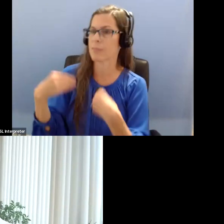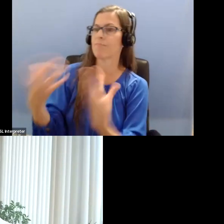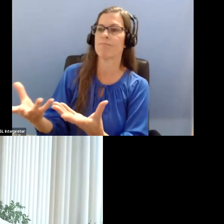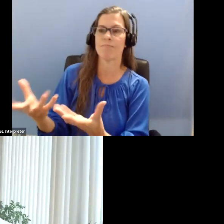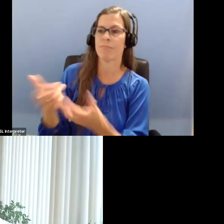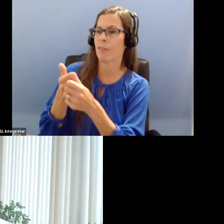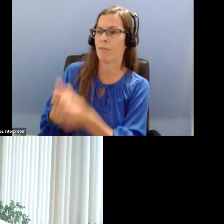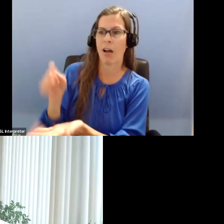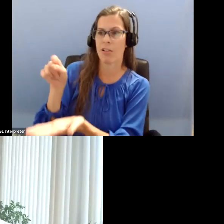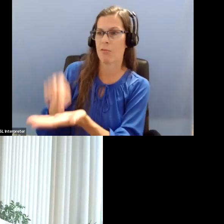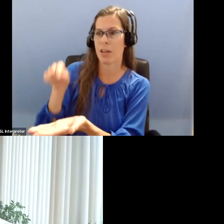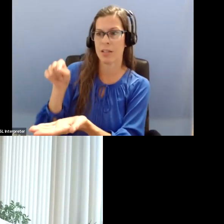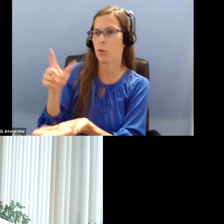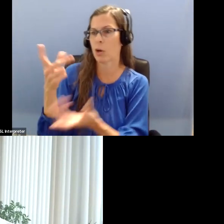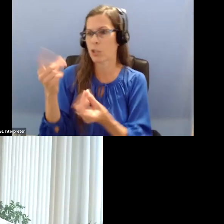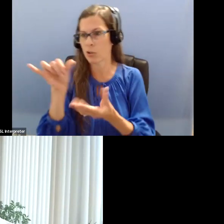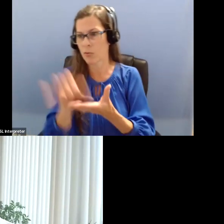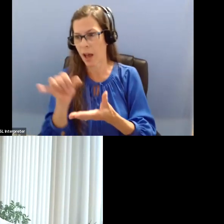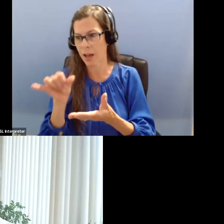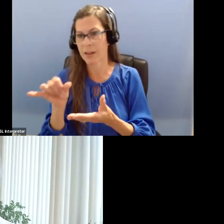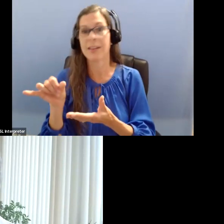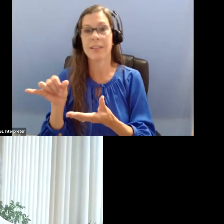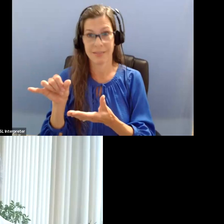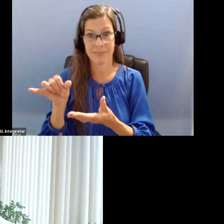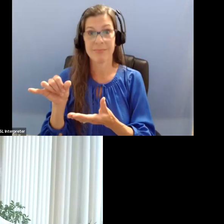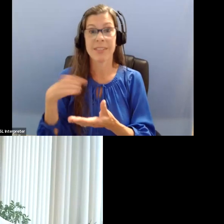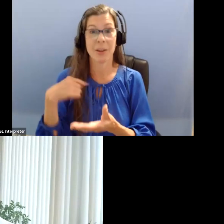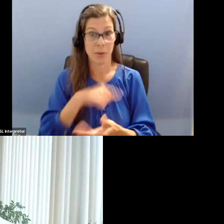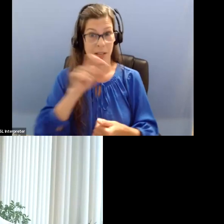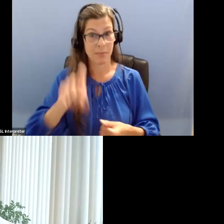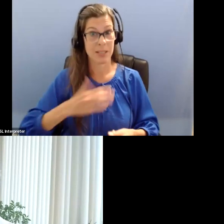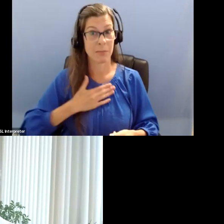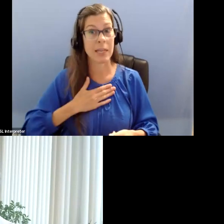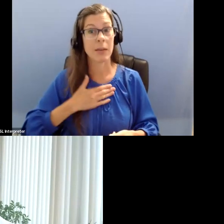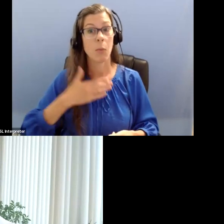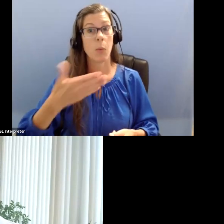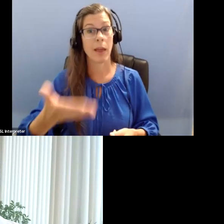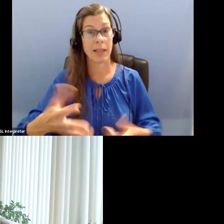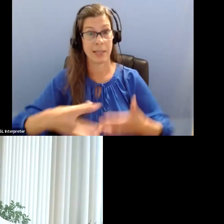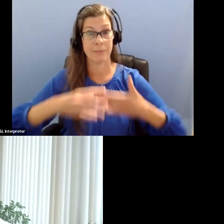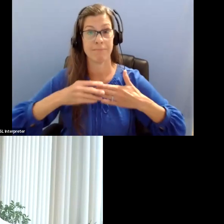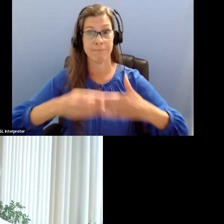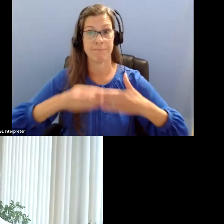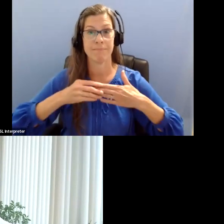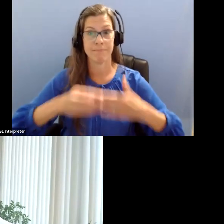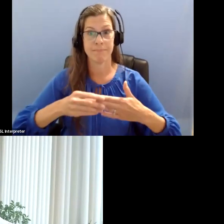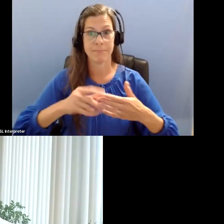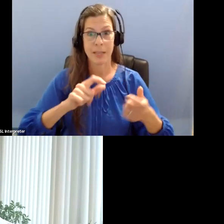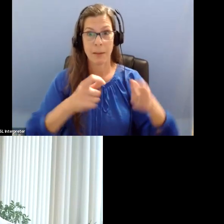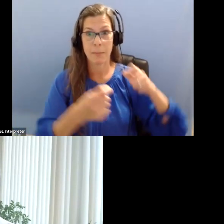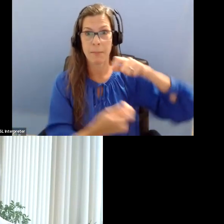skills, I think the same applies. We have to be willing to bend and to